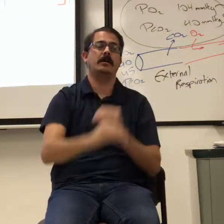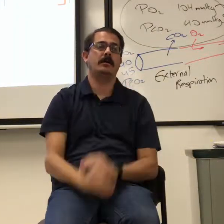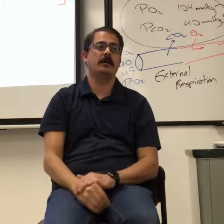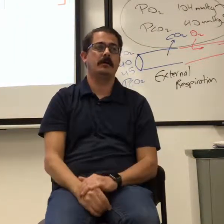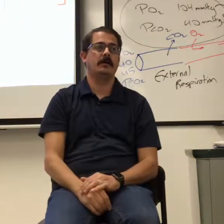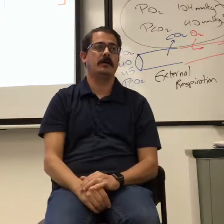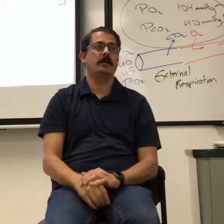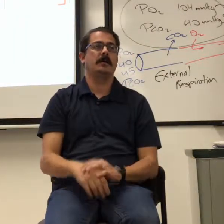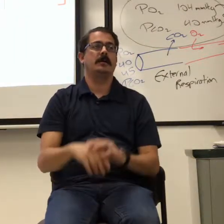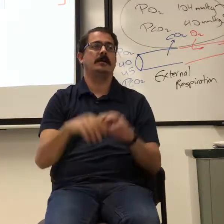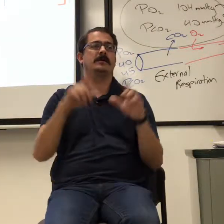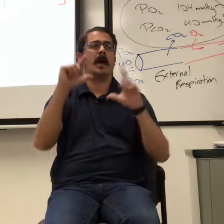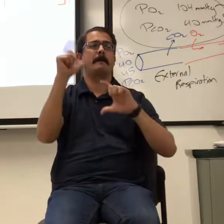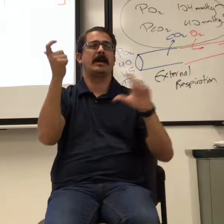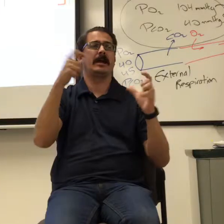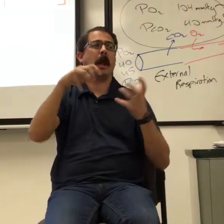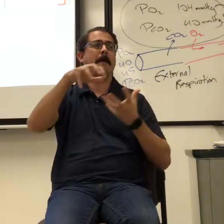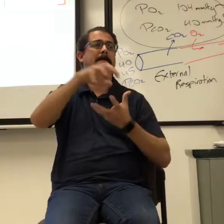mixing chamber